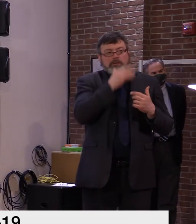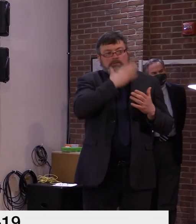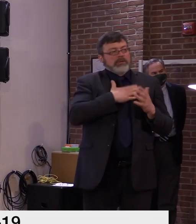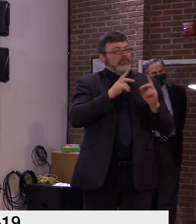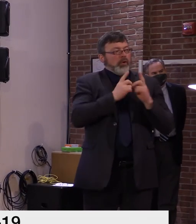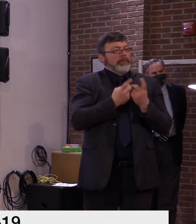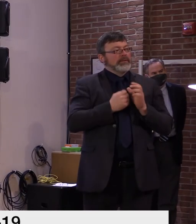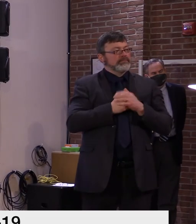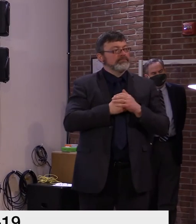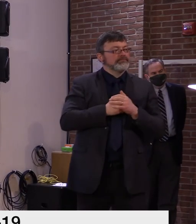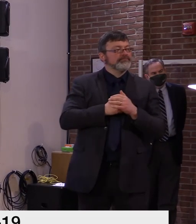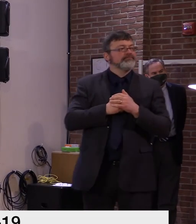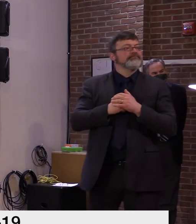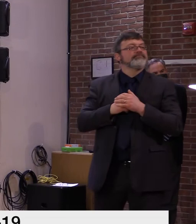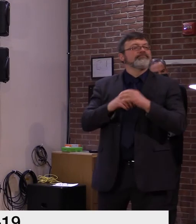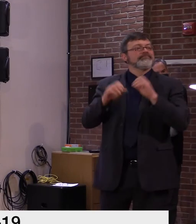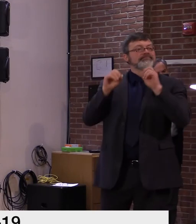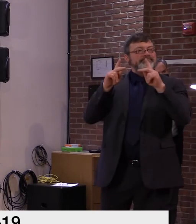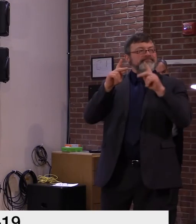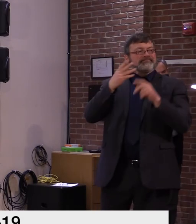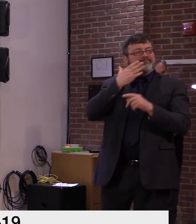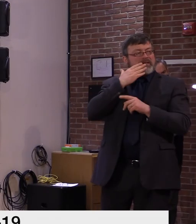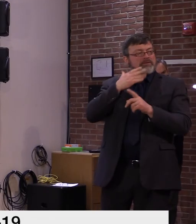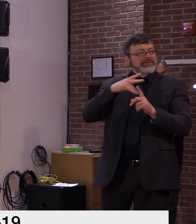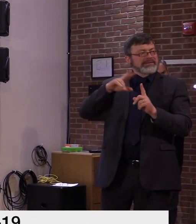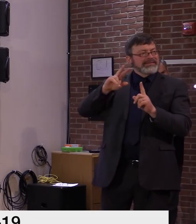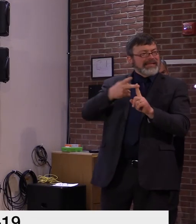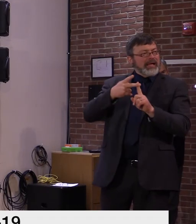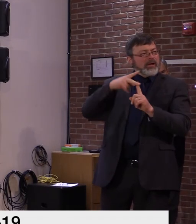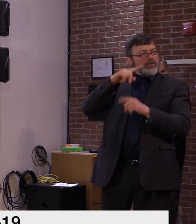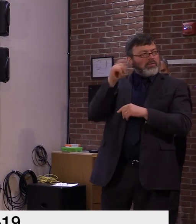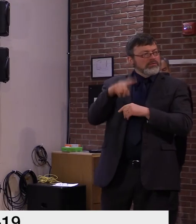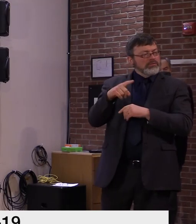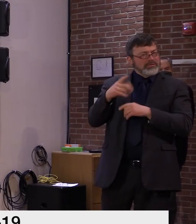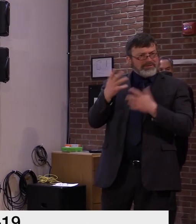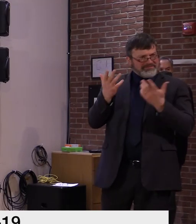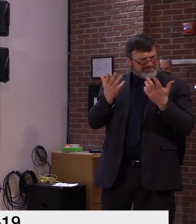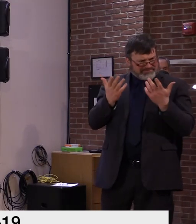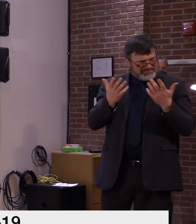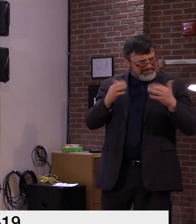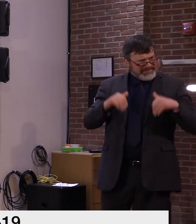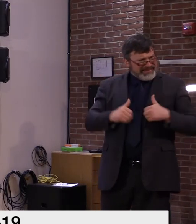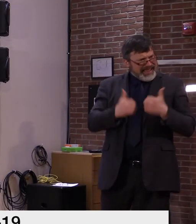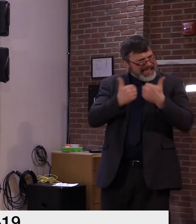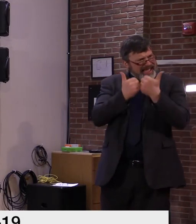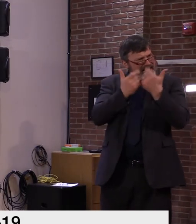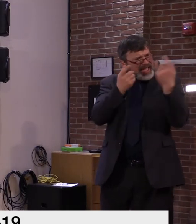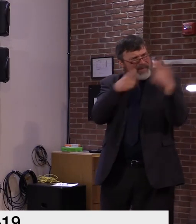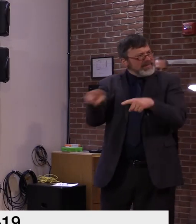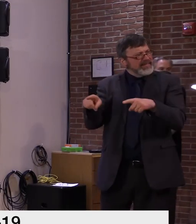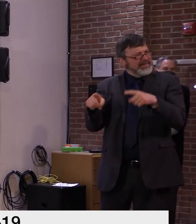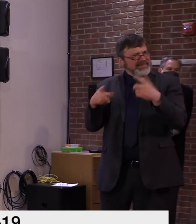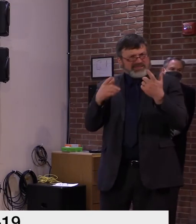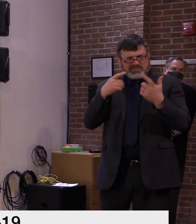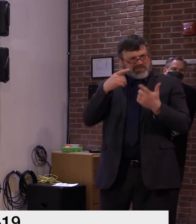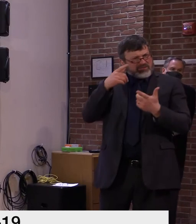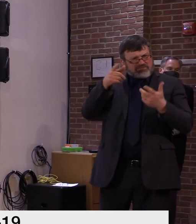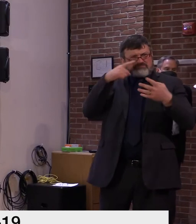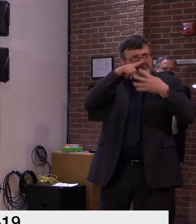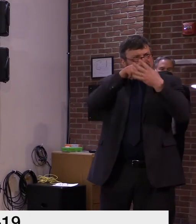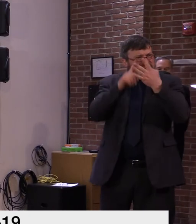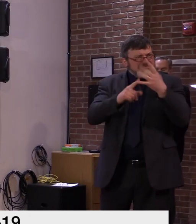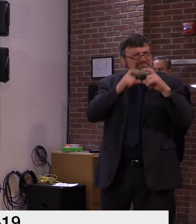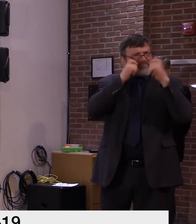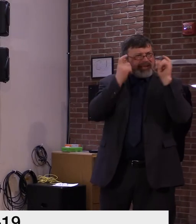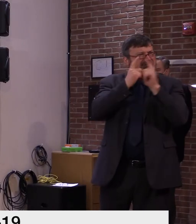social distancing? Yeah, Chris, that's a great question, and sort of the contact tracing will help us to determine that. But in the